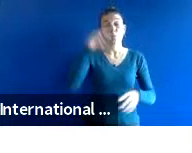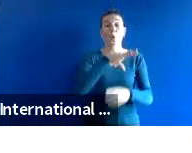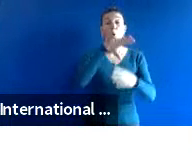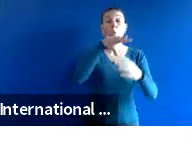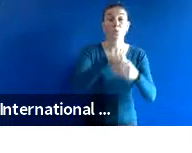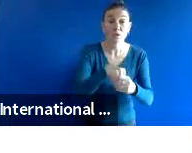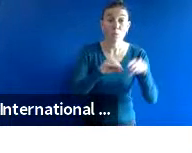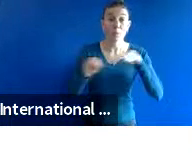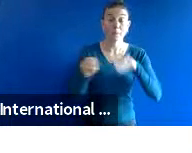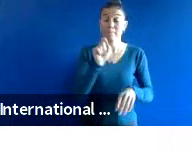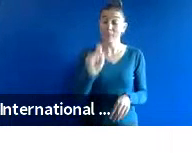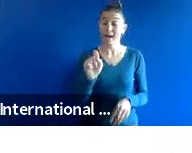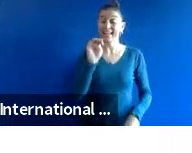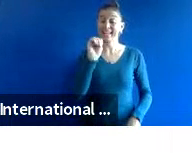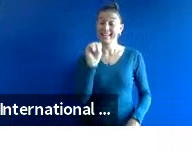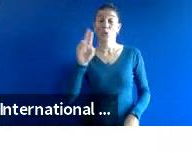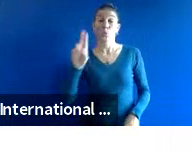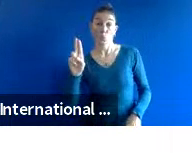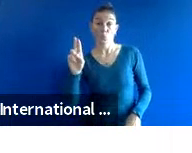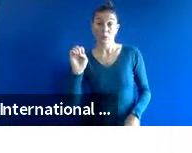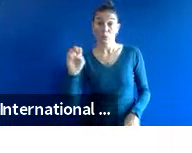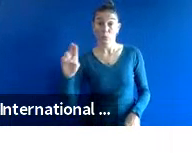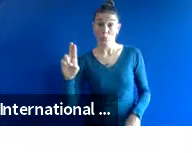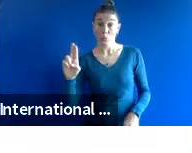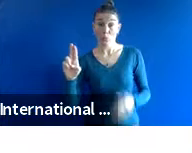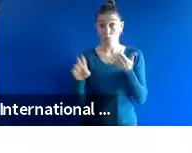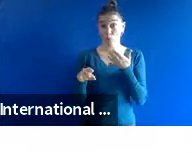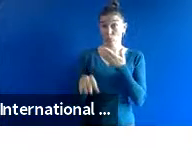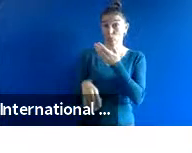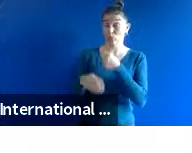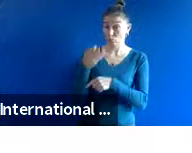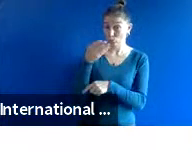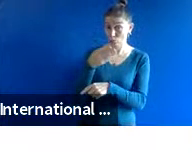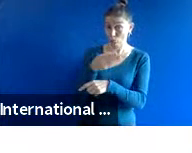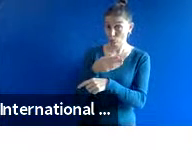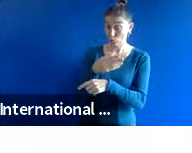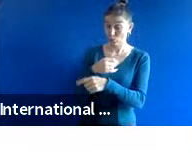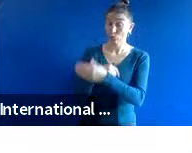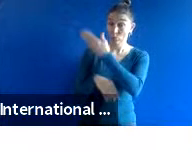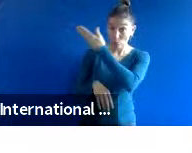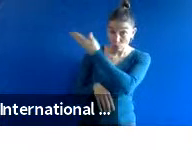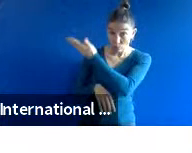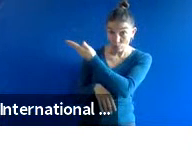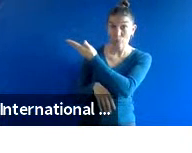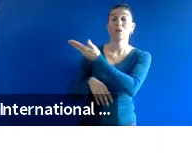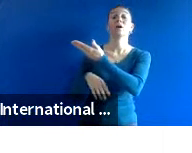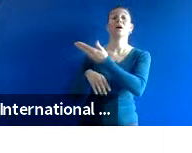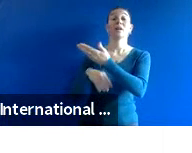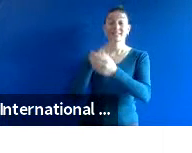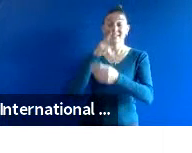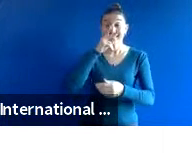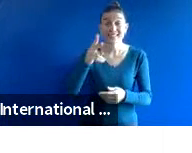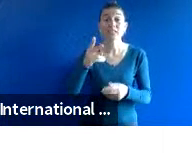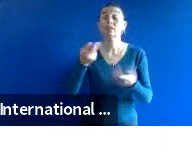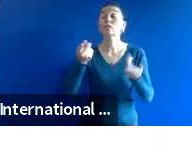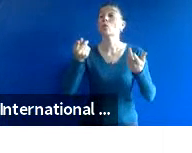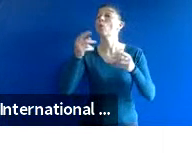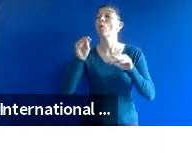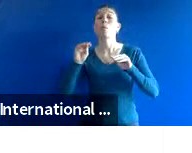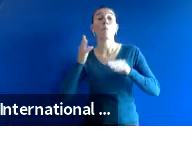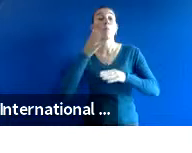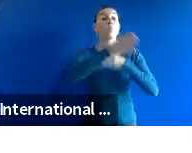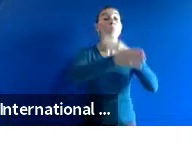a platform where all the information about inclusive mobility will be gathered. And you see here a screenshot